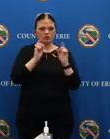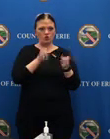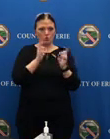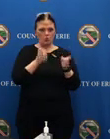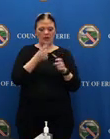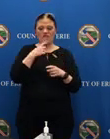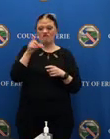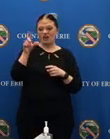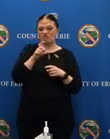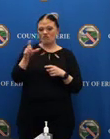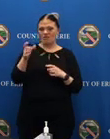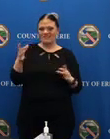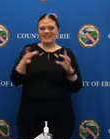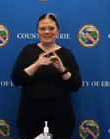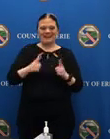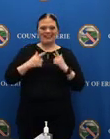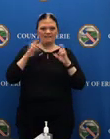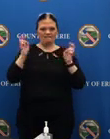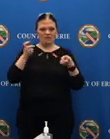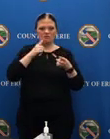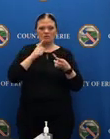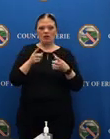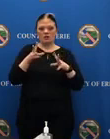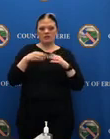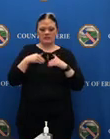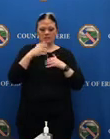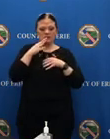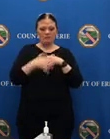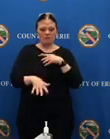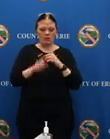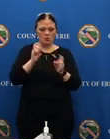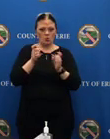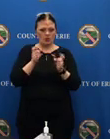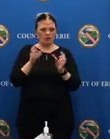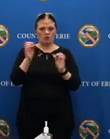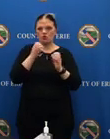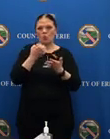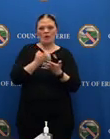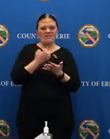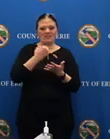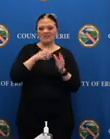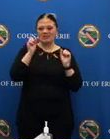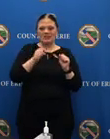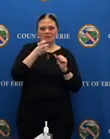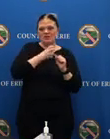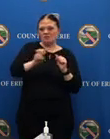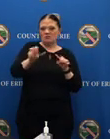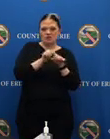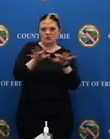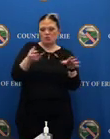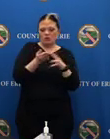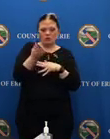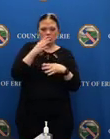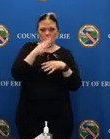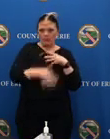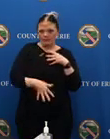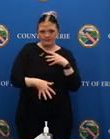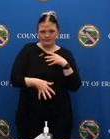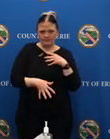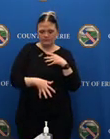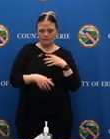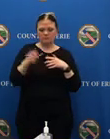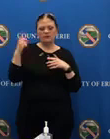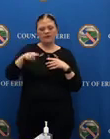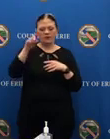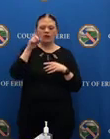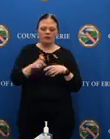Connect Life are accepting blood donations. There is no evidence that the coronavirus can be transmitted through blood donations. So please, they are in need of